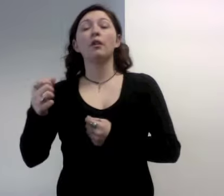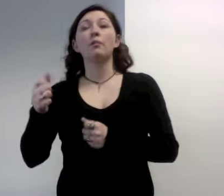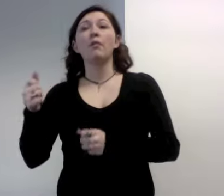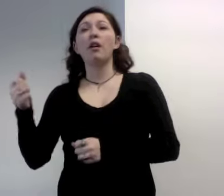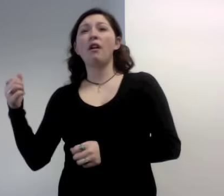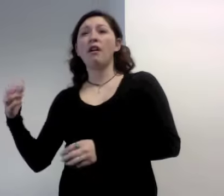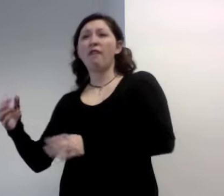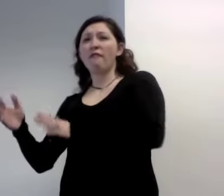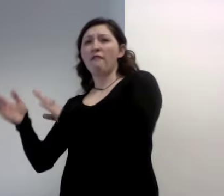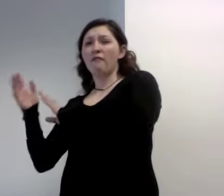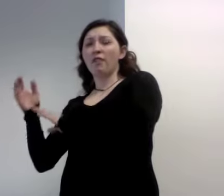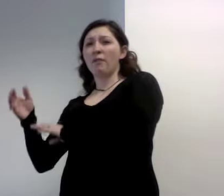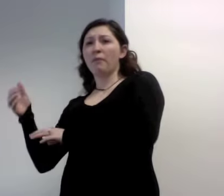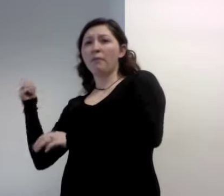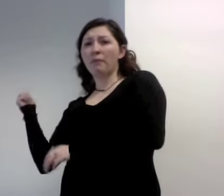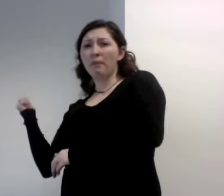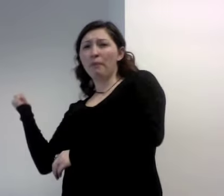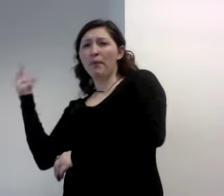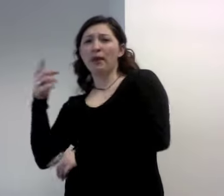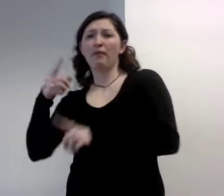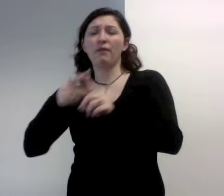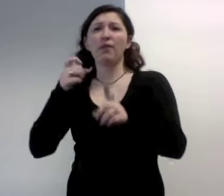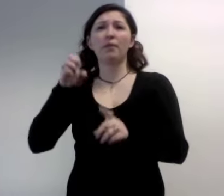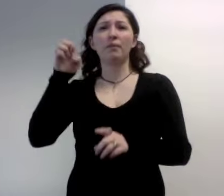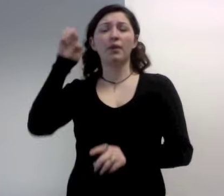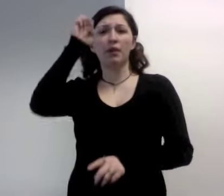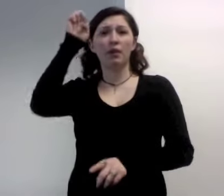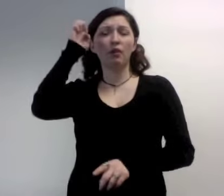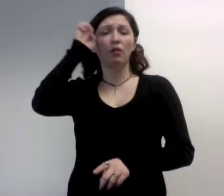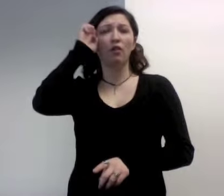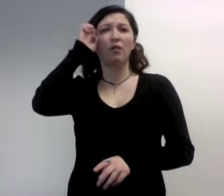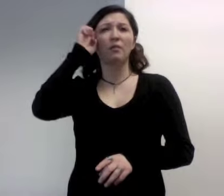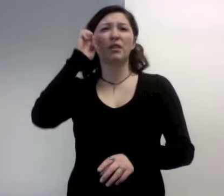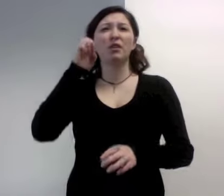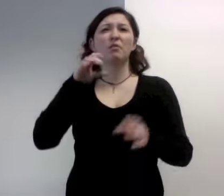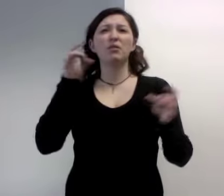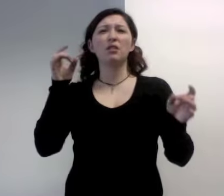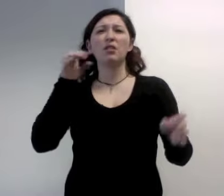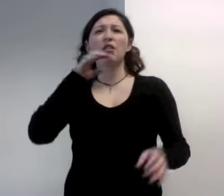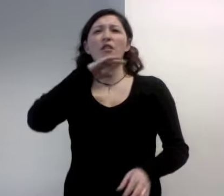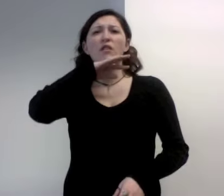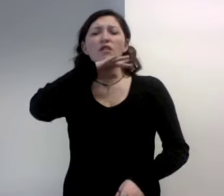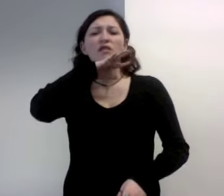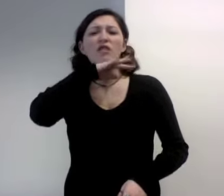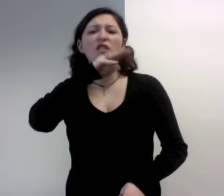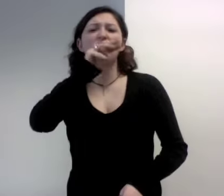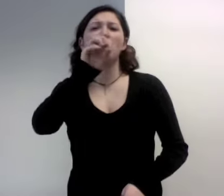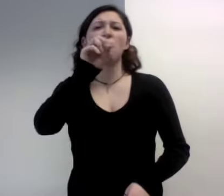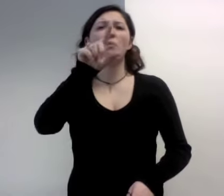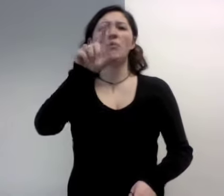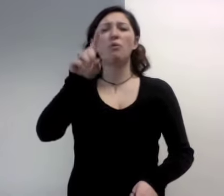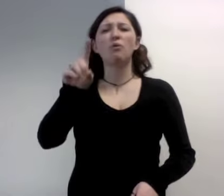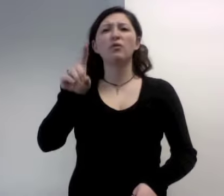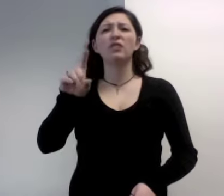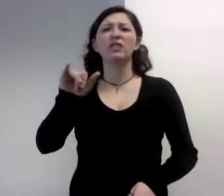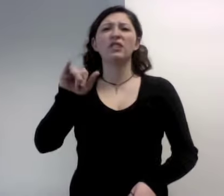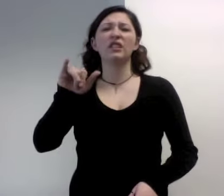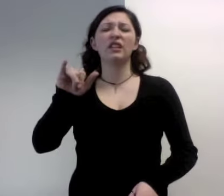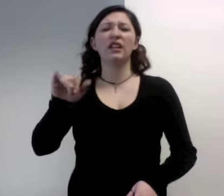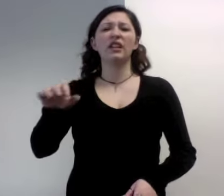old sausage that had been rejected and that was moldy and white. It would be dosed with borax and glycerin